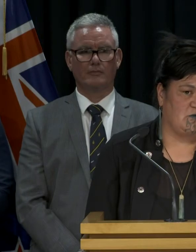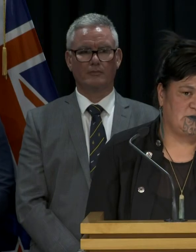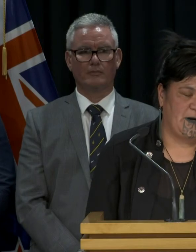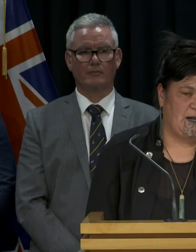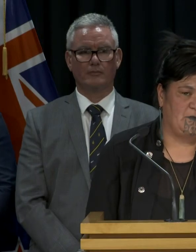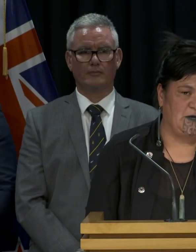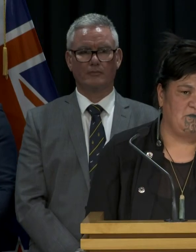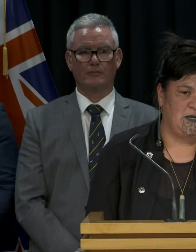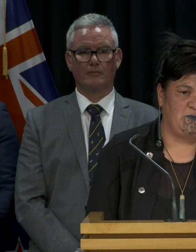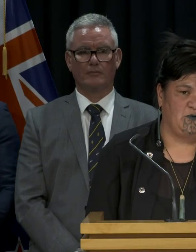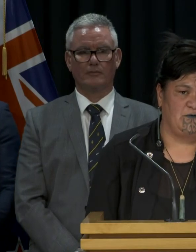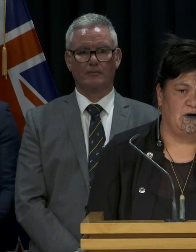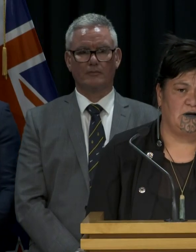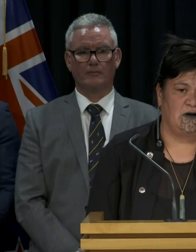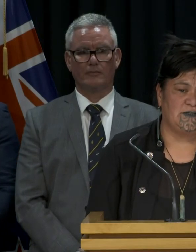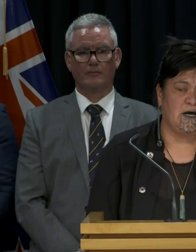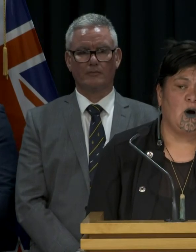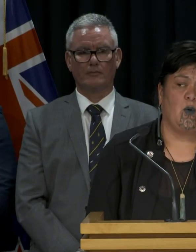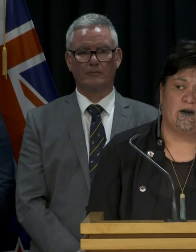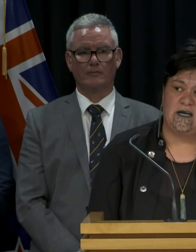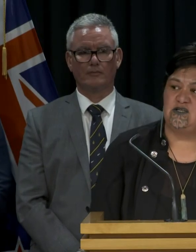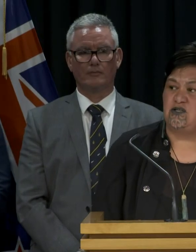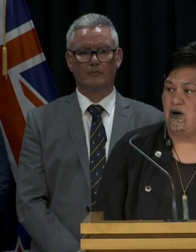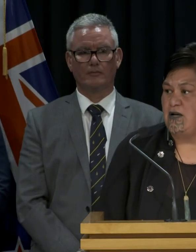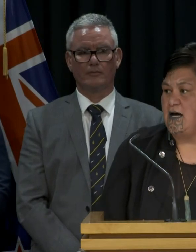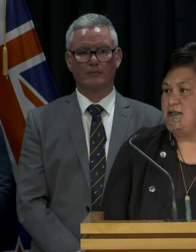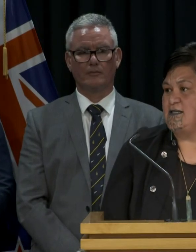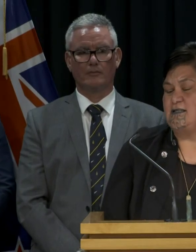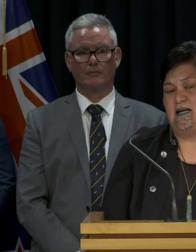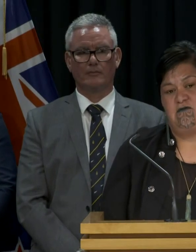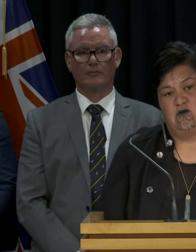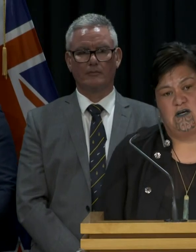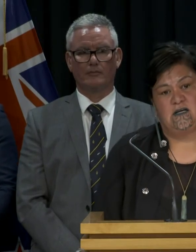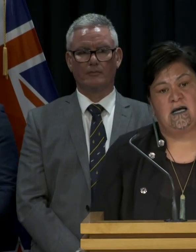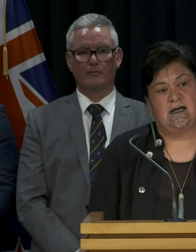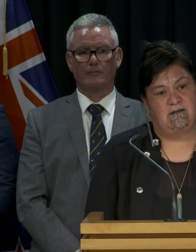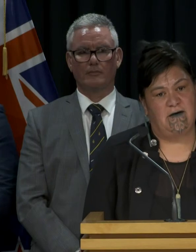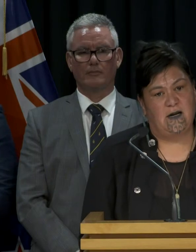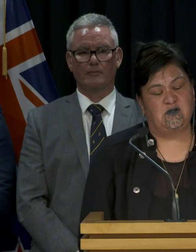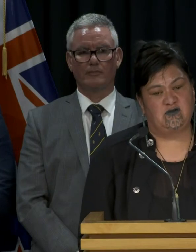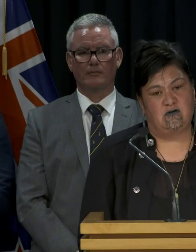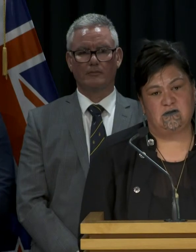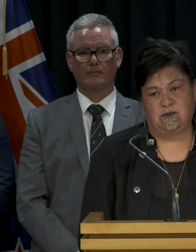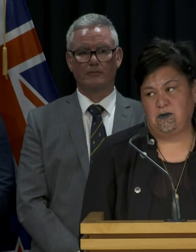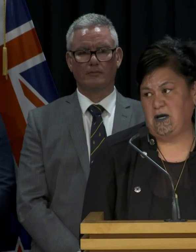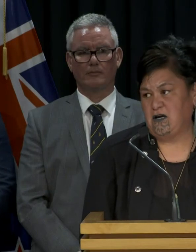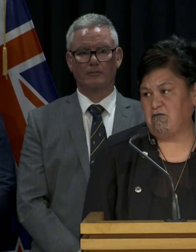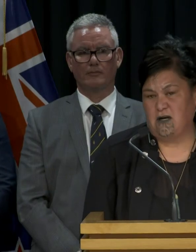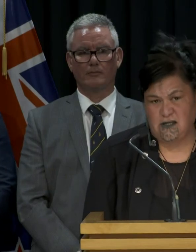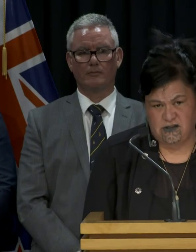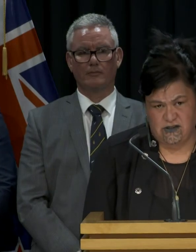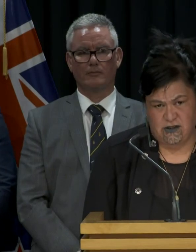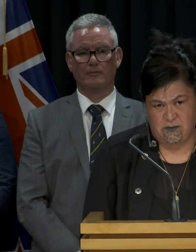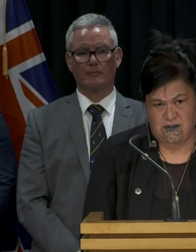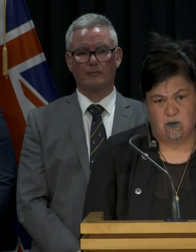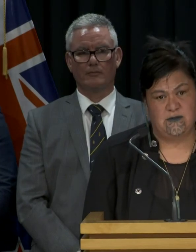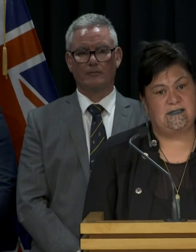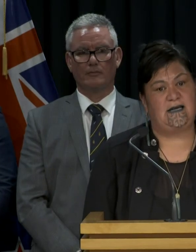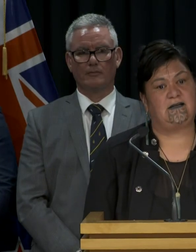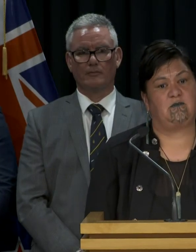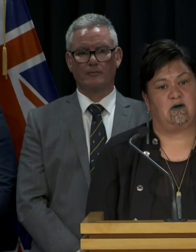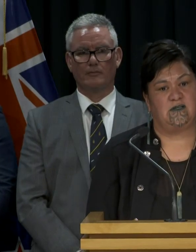affairs, but across Parliament and many portfolios. What he's shown us is that if you can develop strong diplomatic